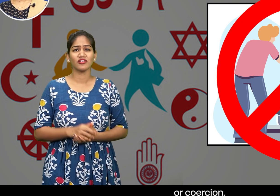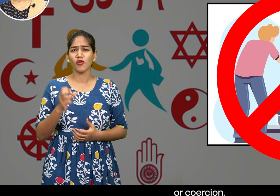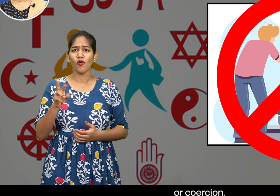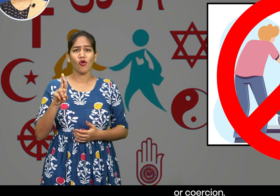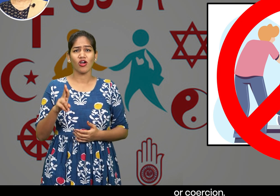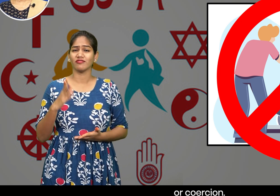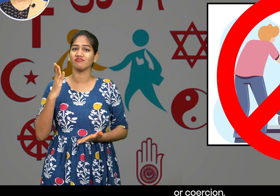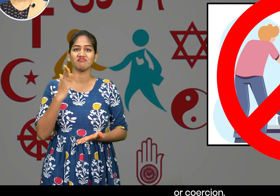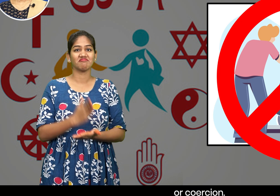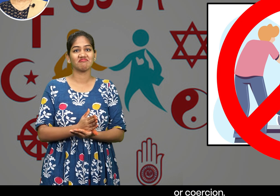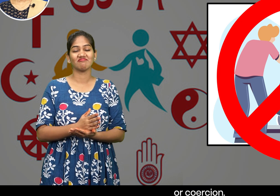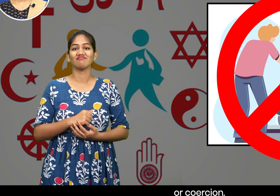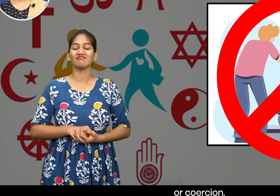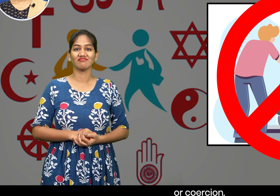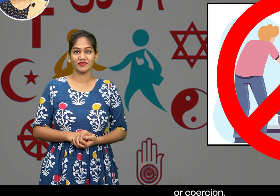or coercion.